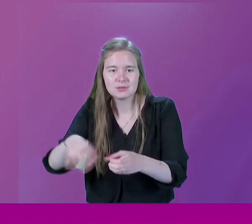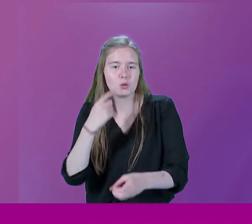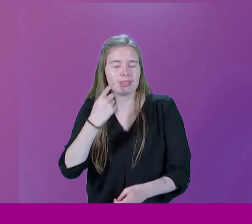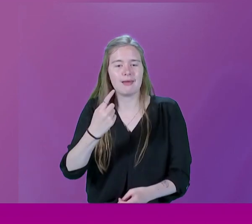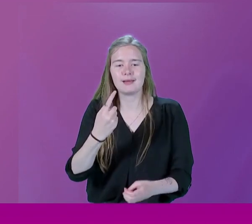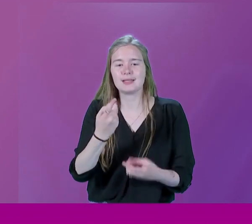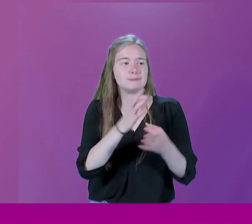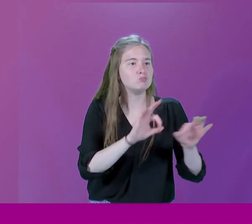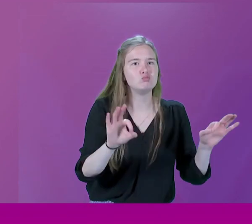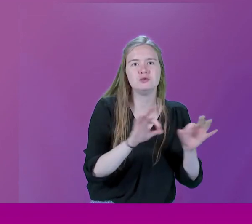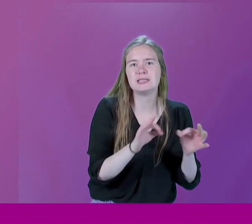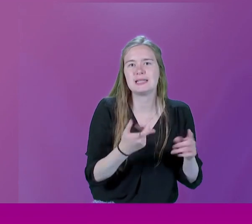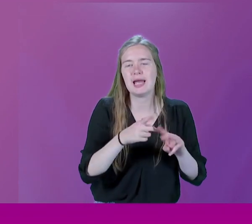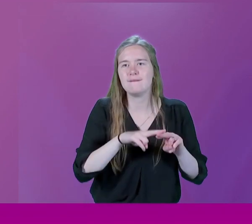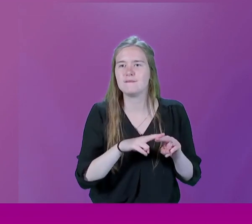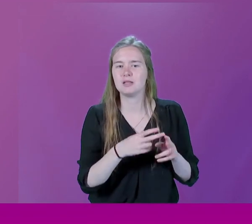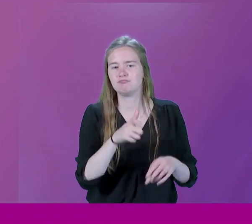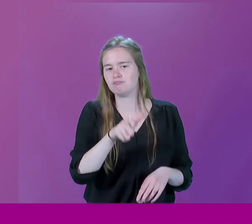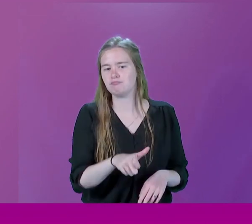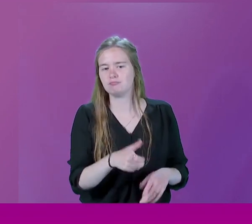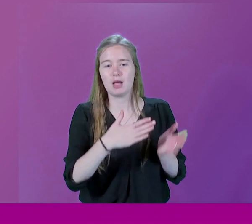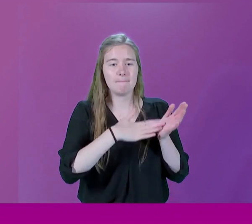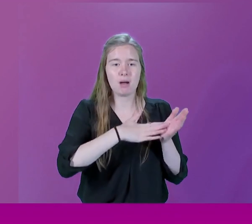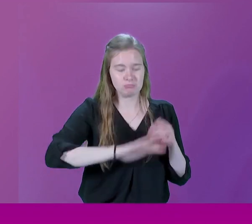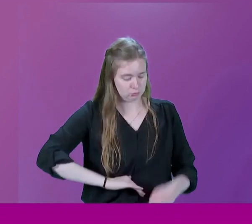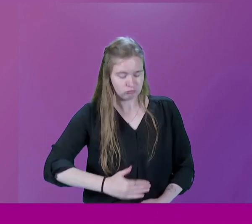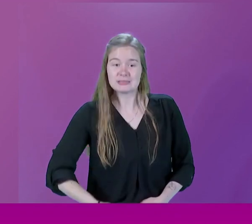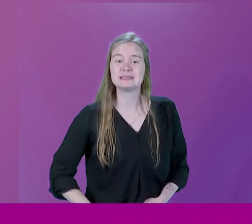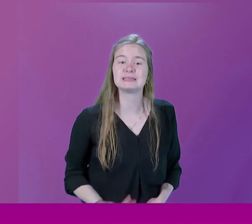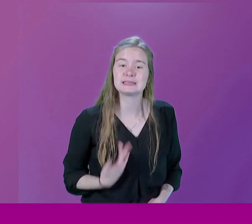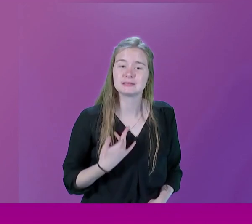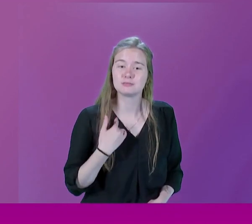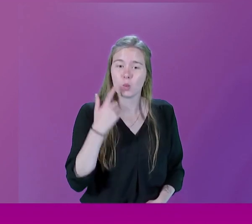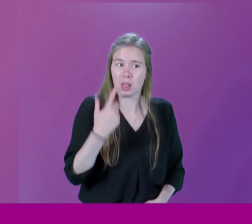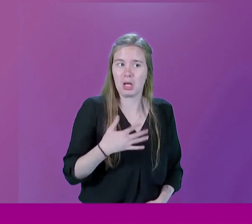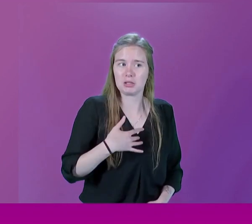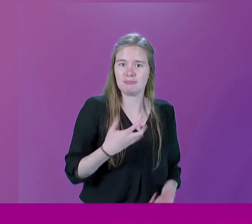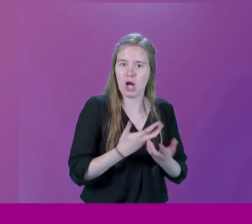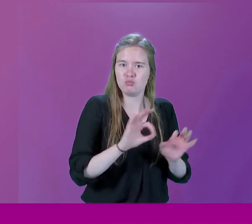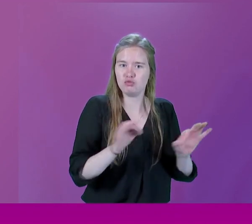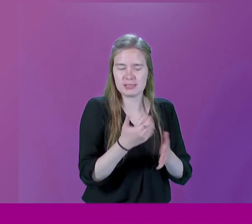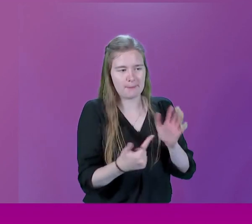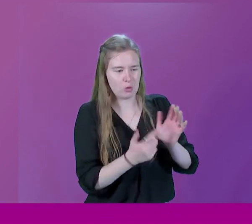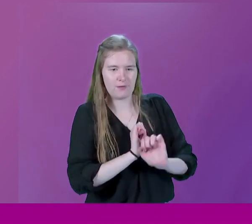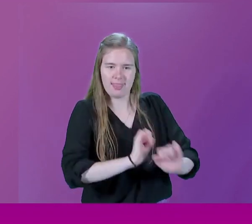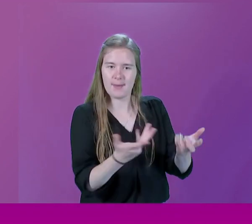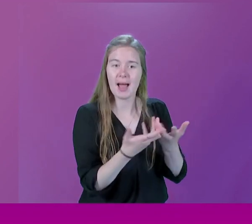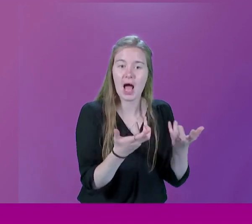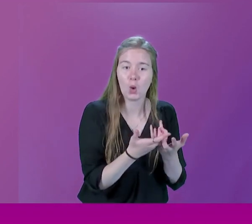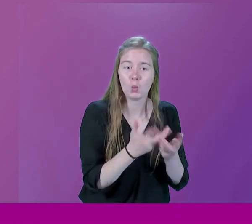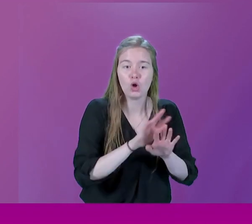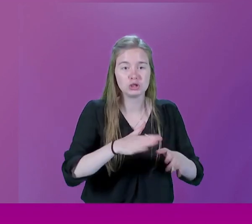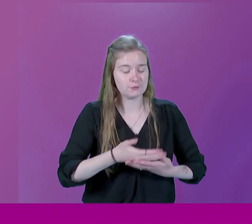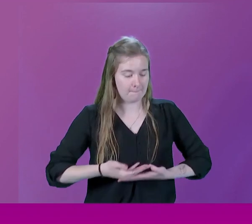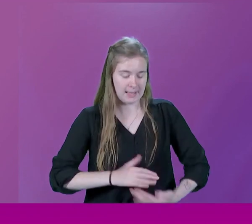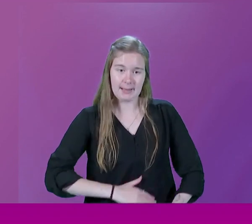about music when mums are pregnant, for example. So how important is that going to be, not just for